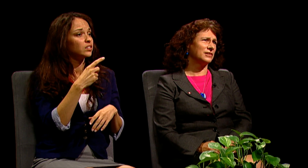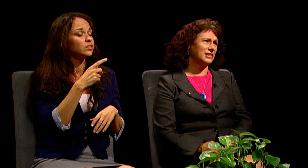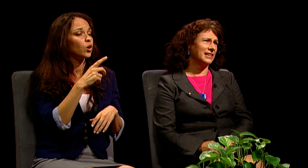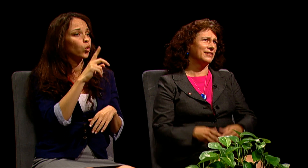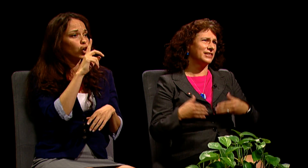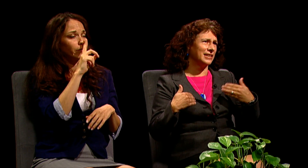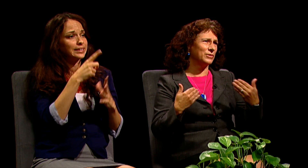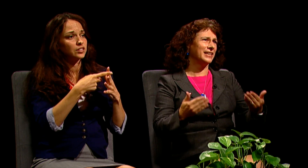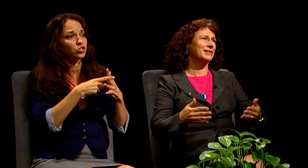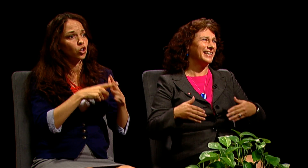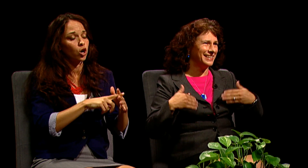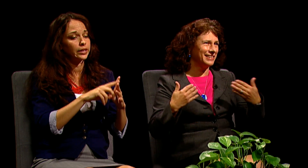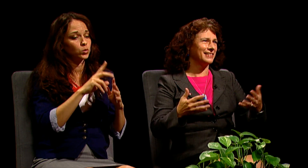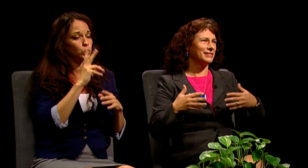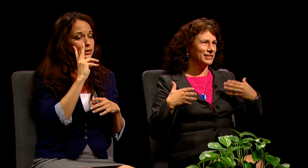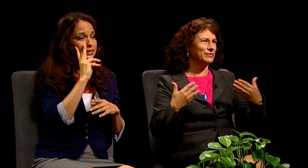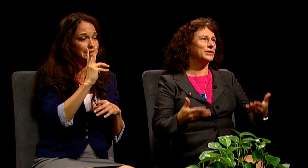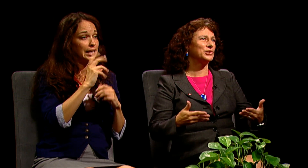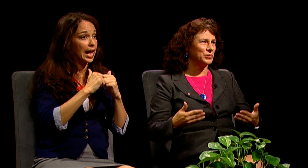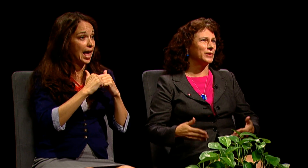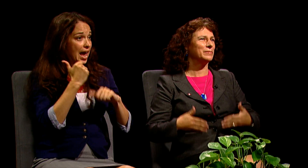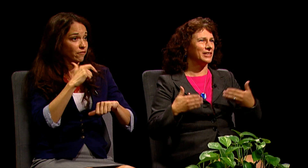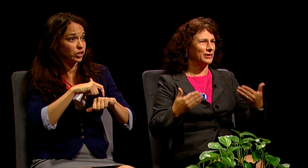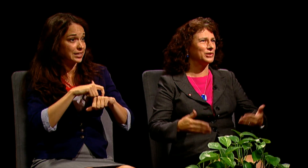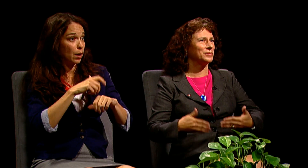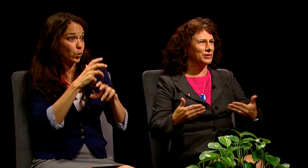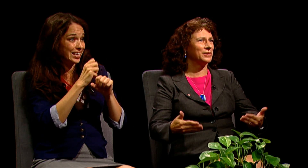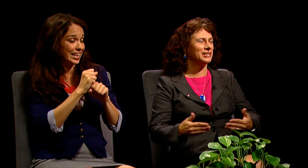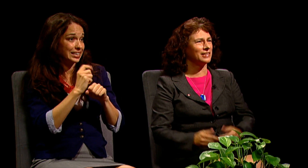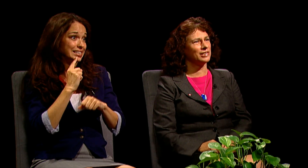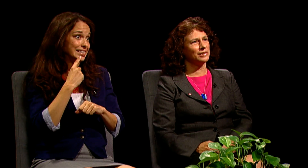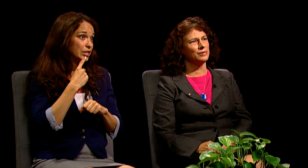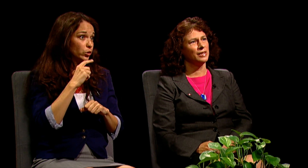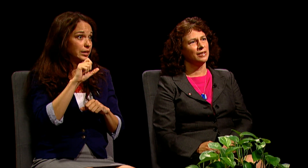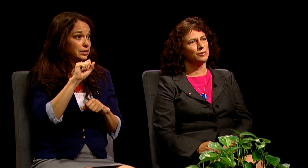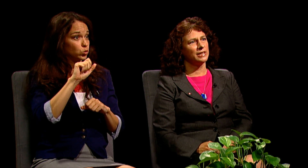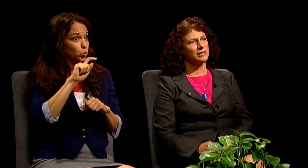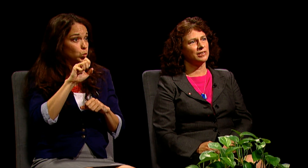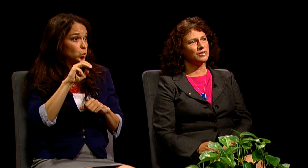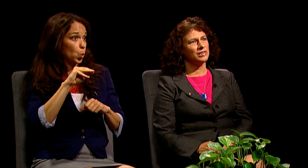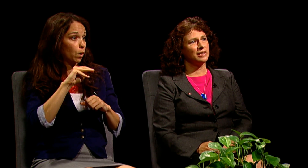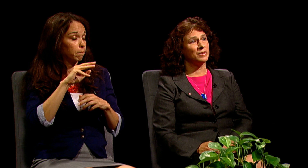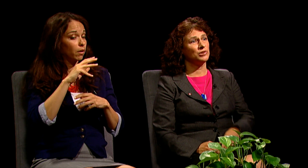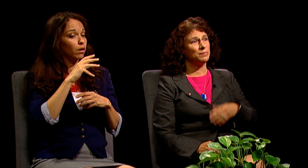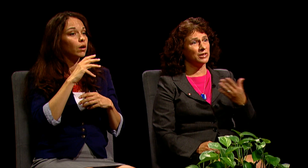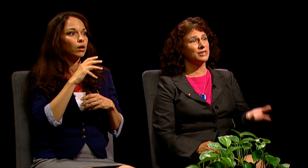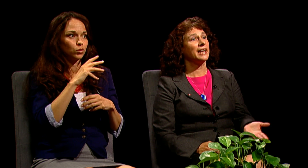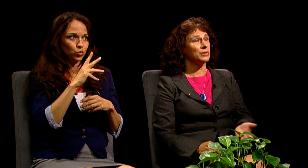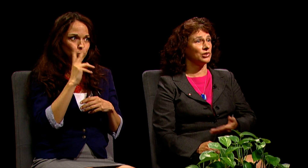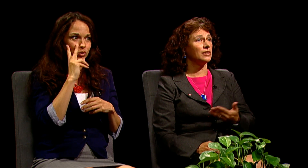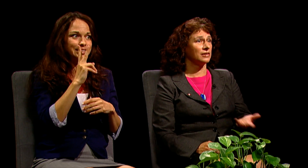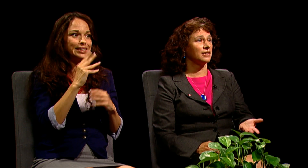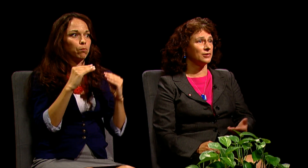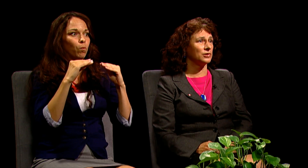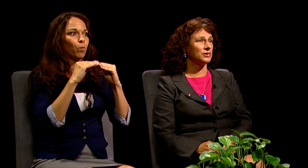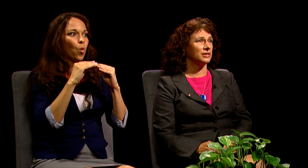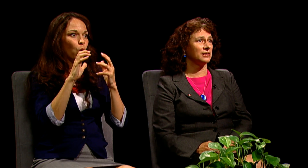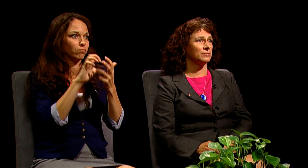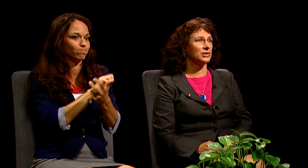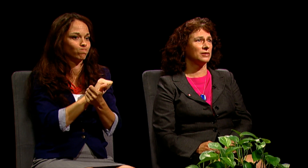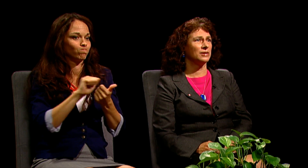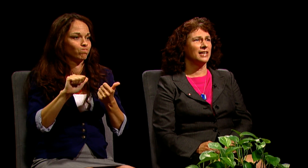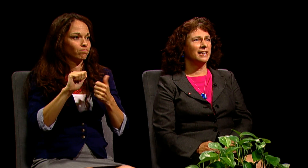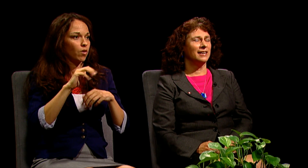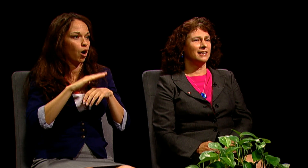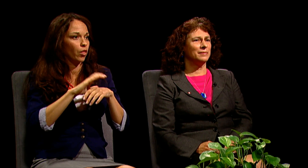to start seeing, every time we get a severe storm, and those are increasing too, we're going to start seeing much bigger damage along the coastal